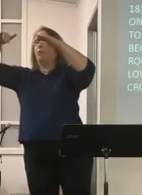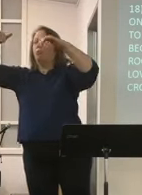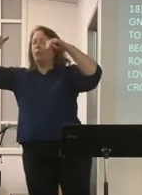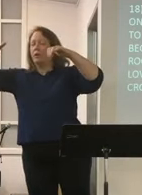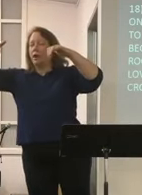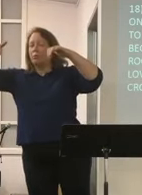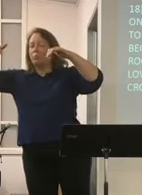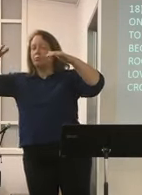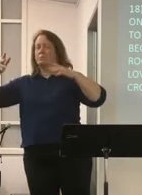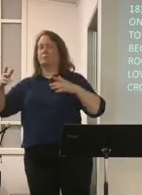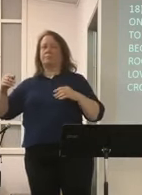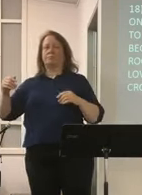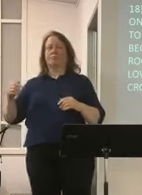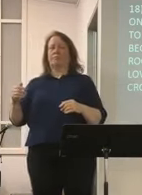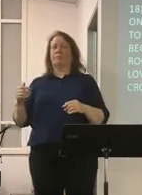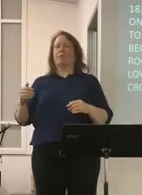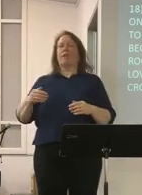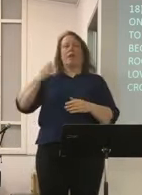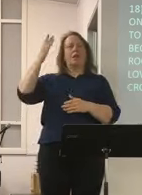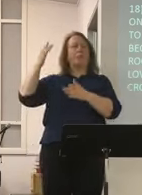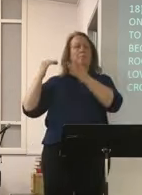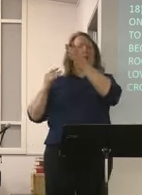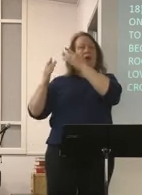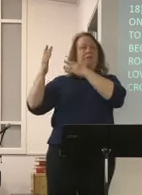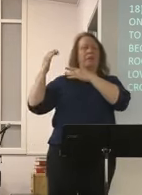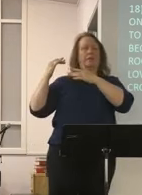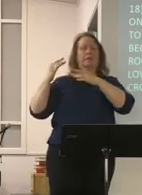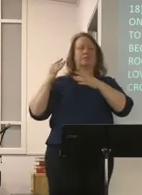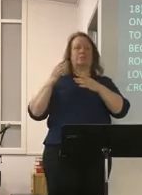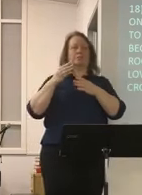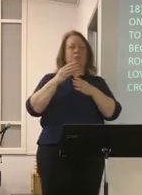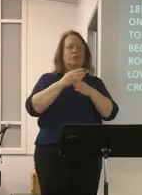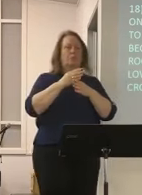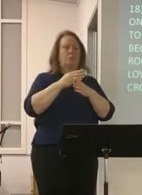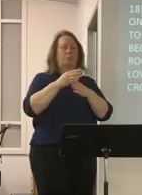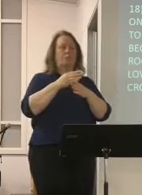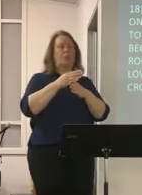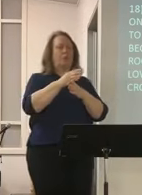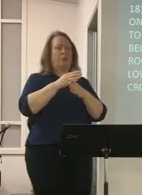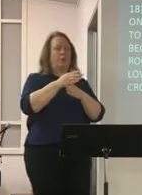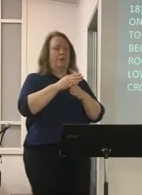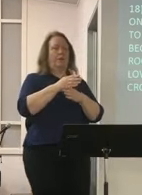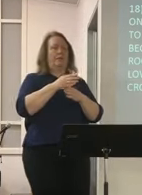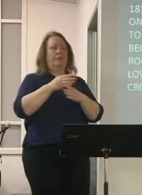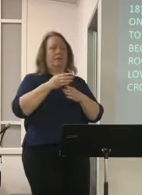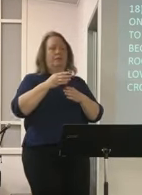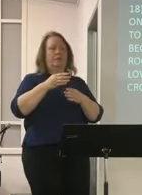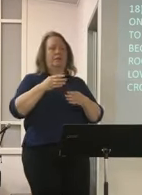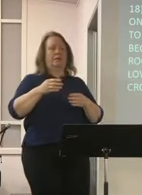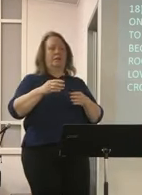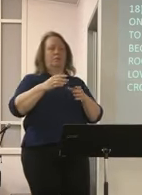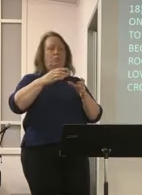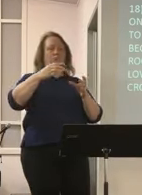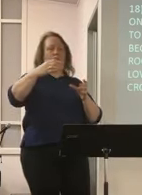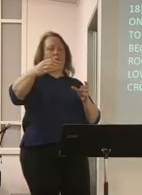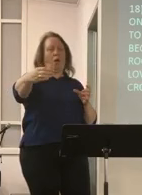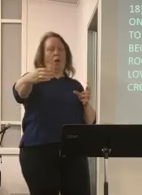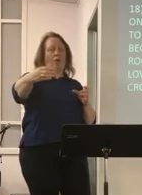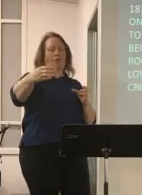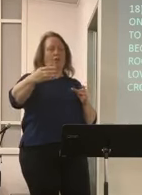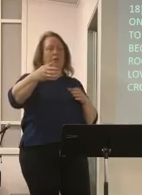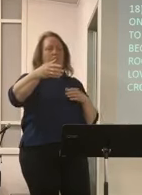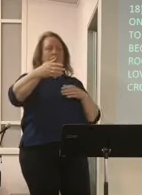days, what you would have done on a roof is you would have beams laid down, and then you would have taken sticks and laid them crosswaves across